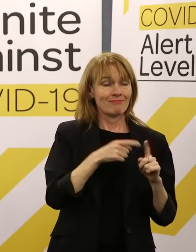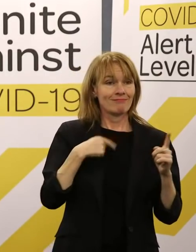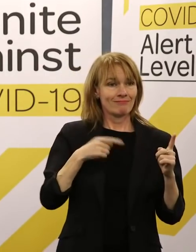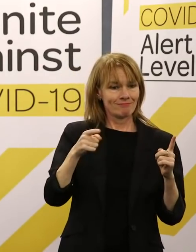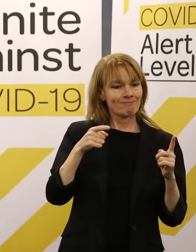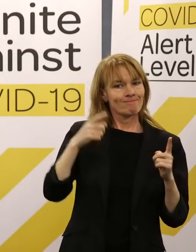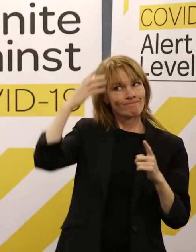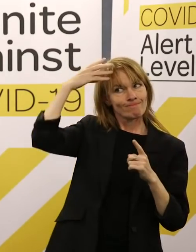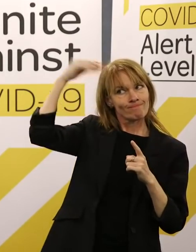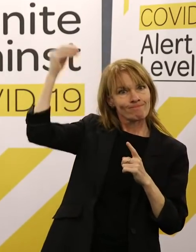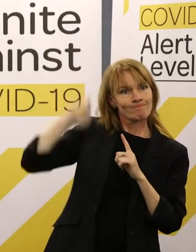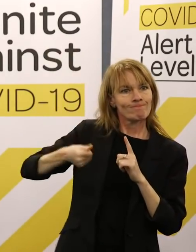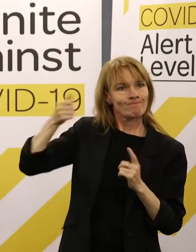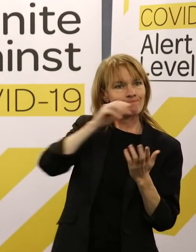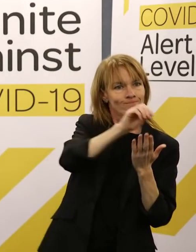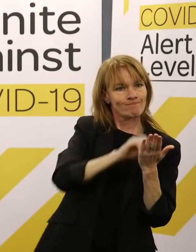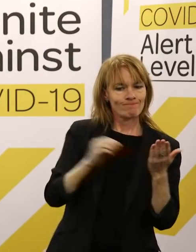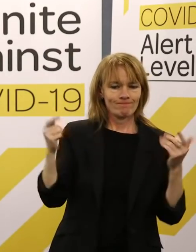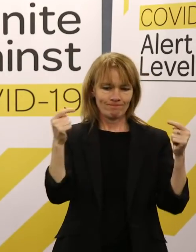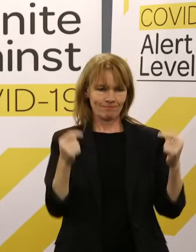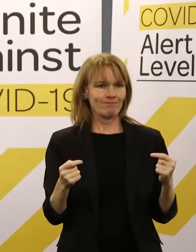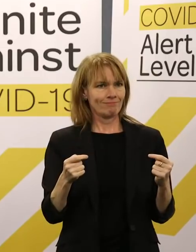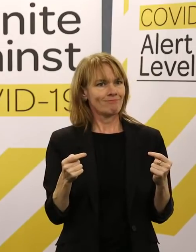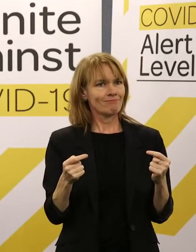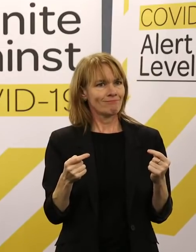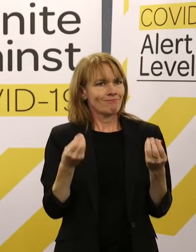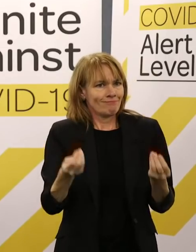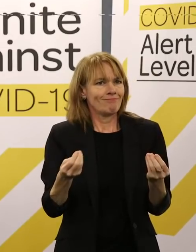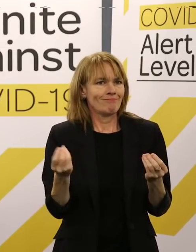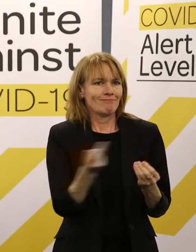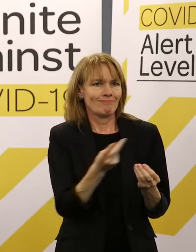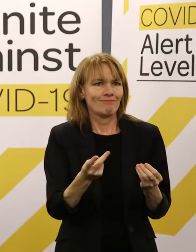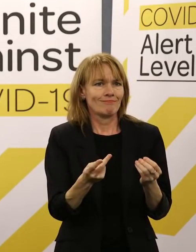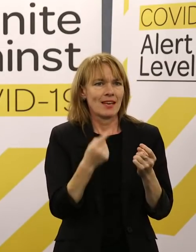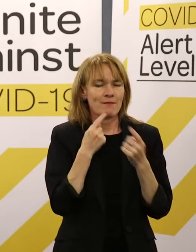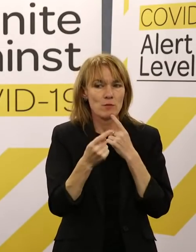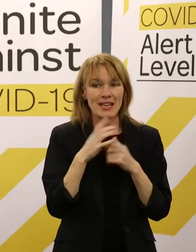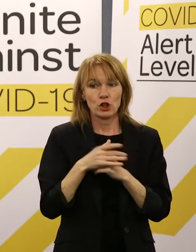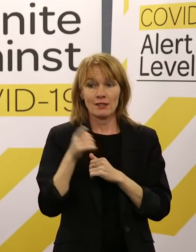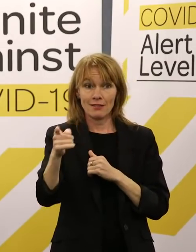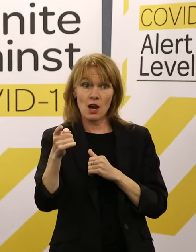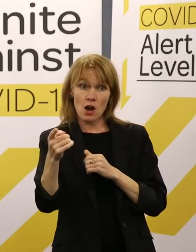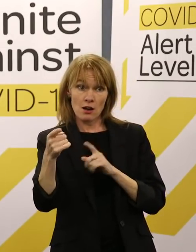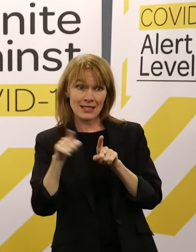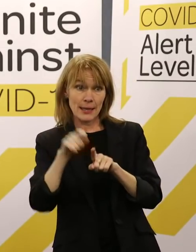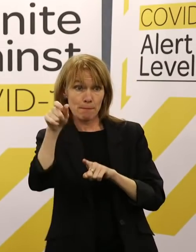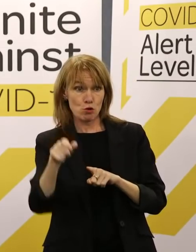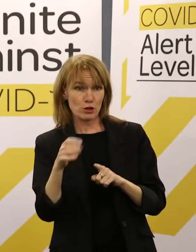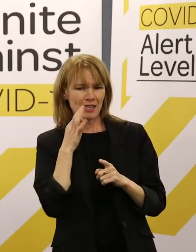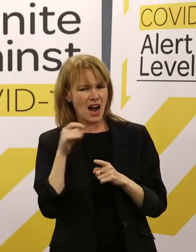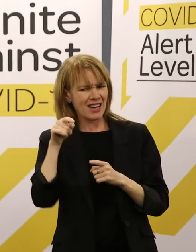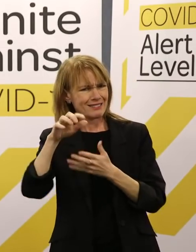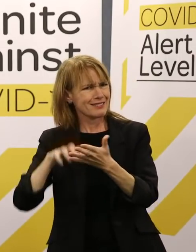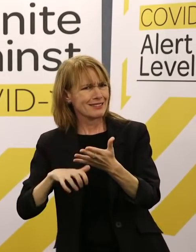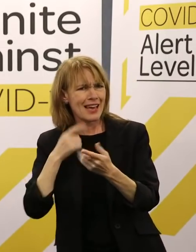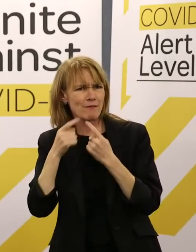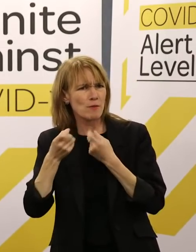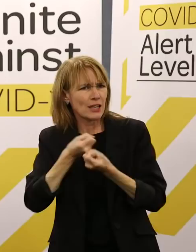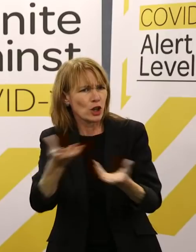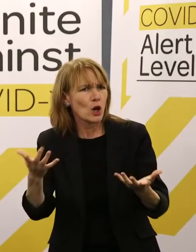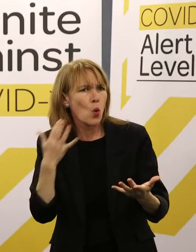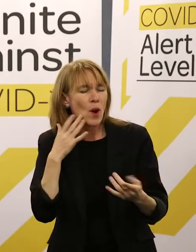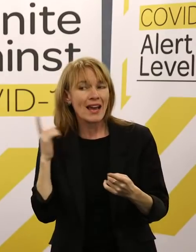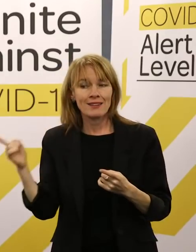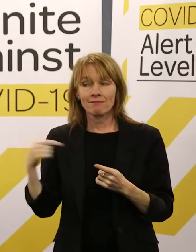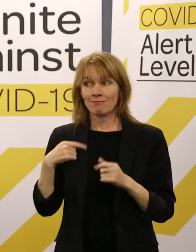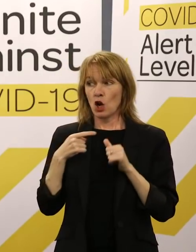of managed isolation. When can you tell us the results of that review? When I've received them, I've received a draft. I've seen a draft report, and